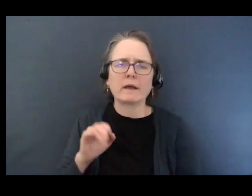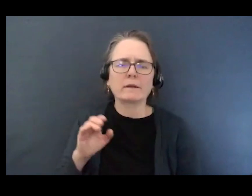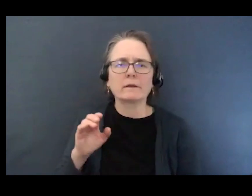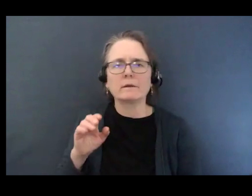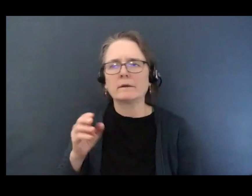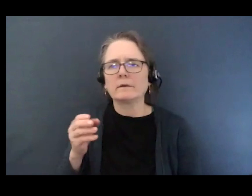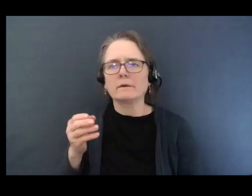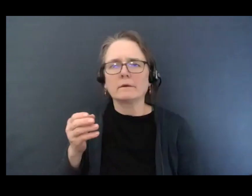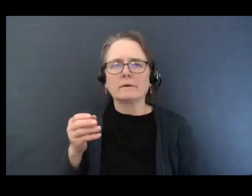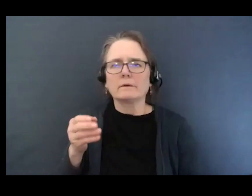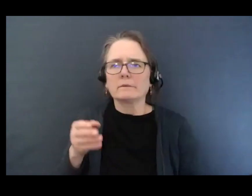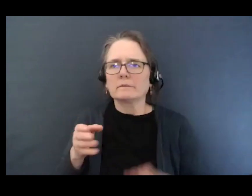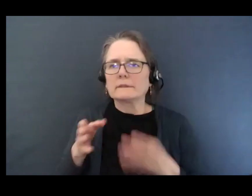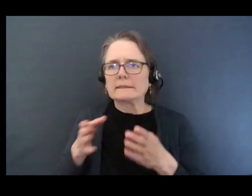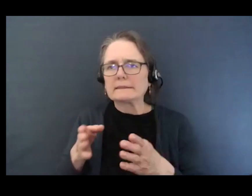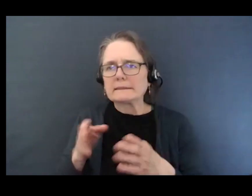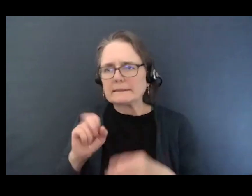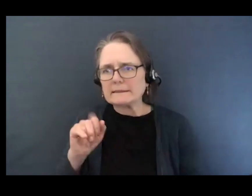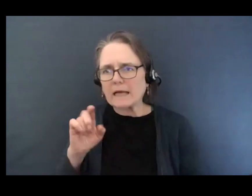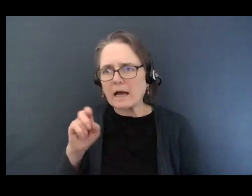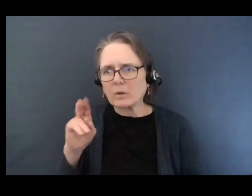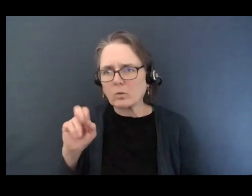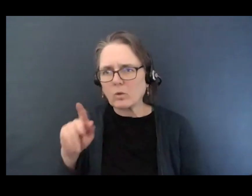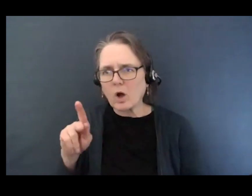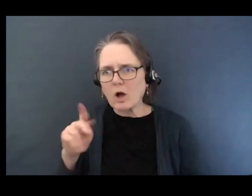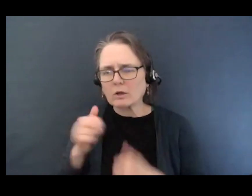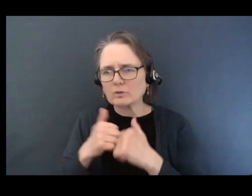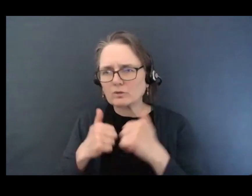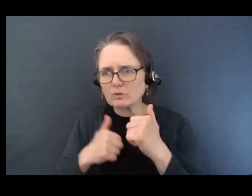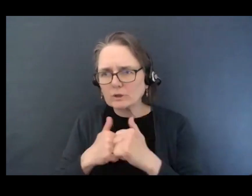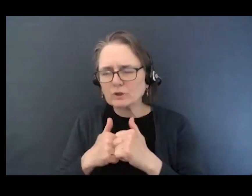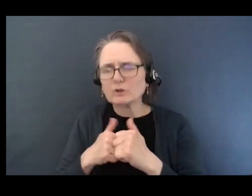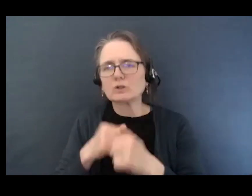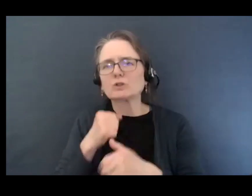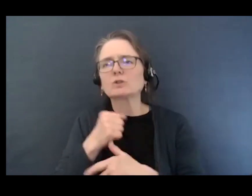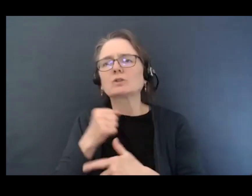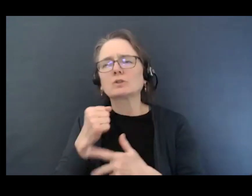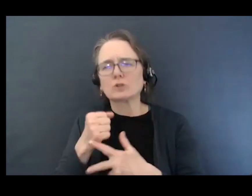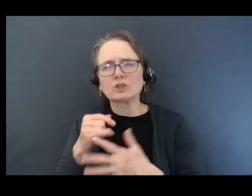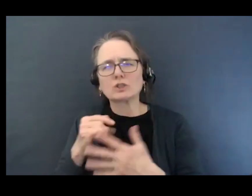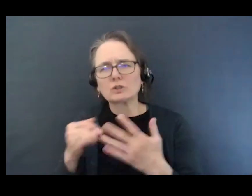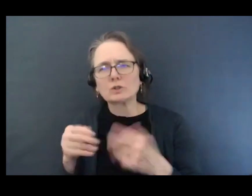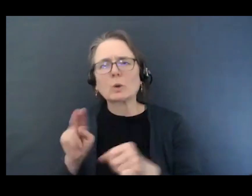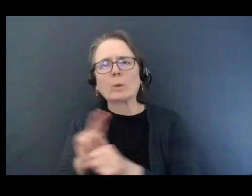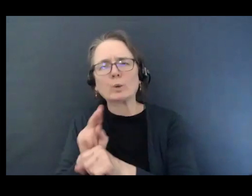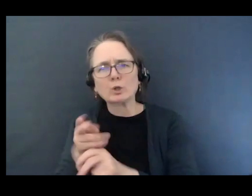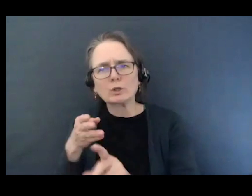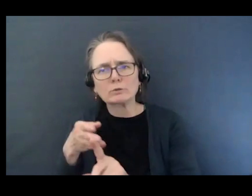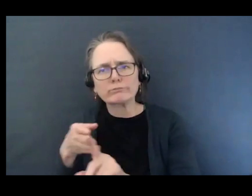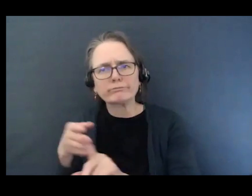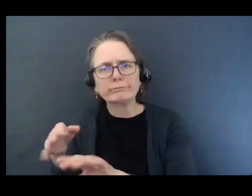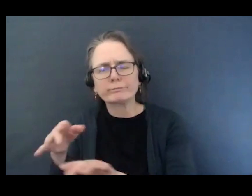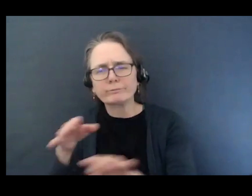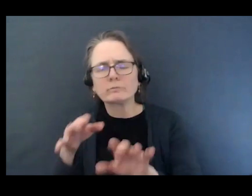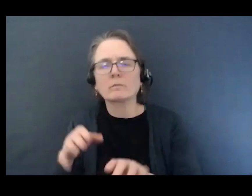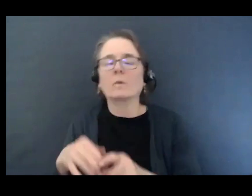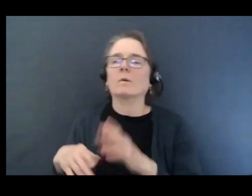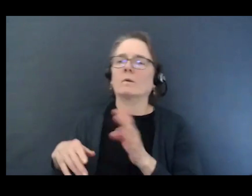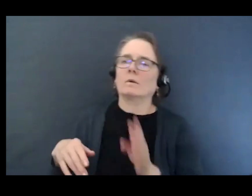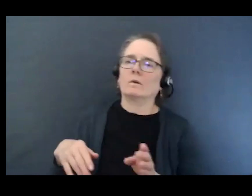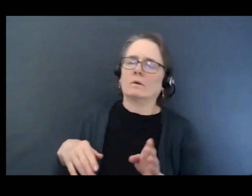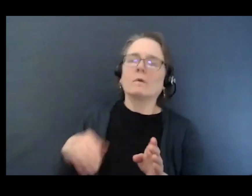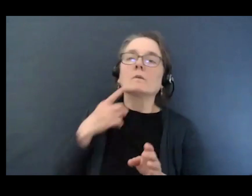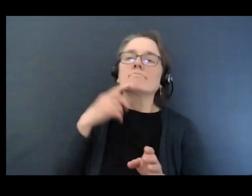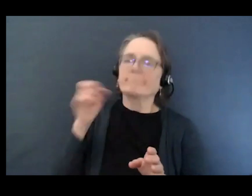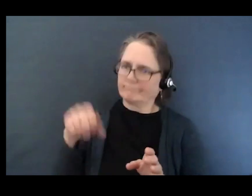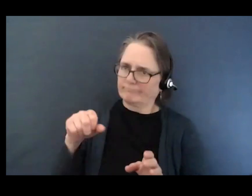so again, this is a very rough prototype for now in doing pedestrian routing. I'm just assuming that anyone can walk at the same